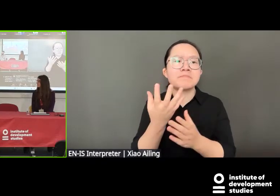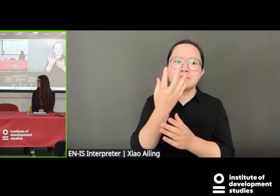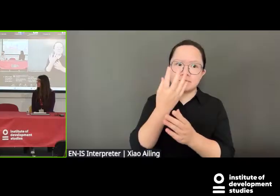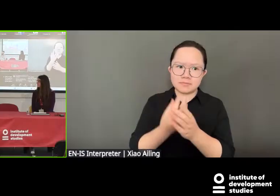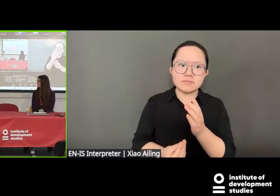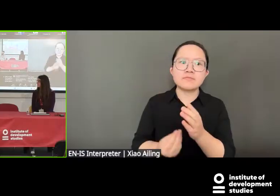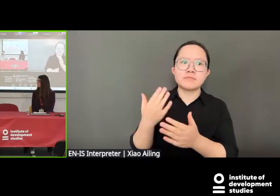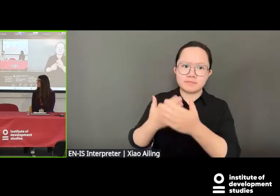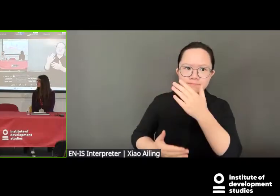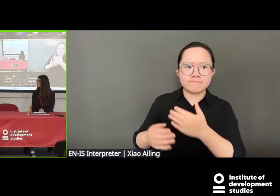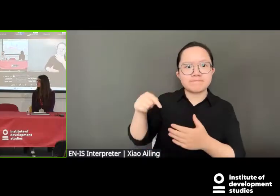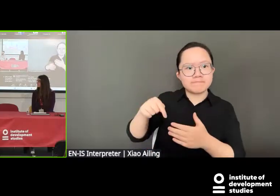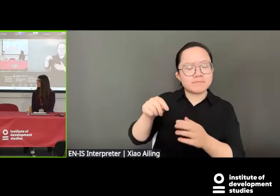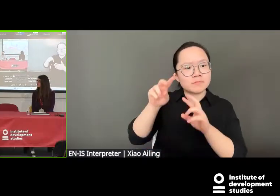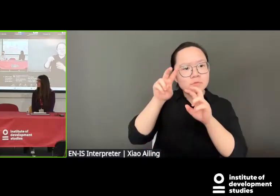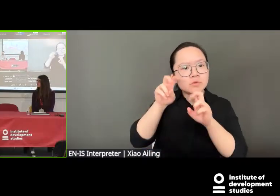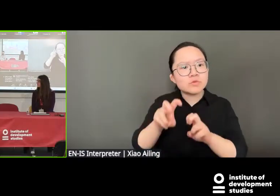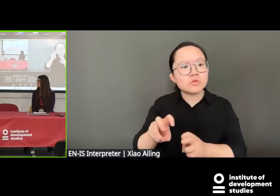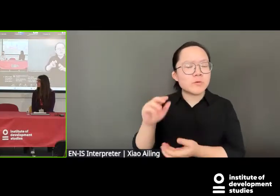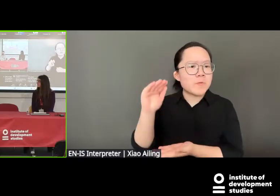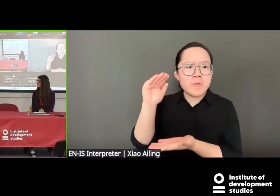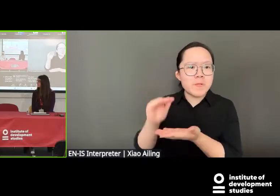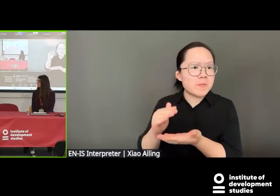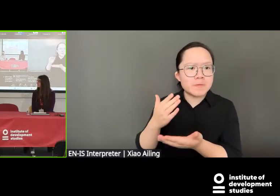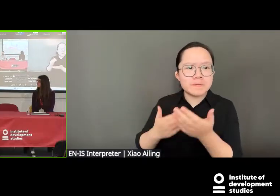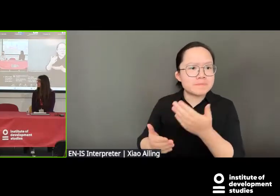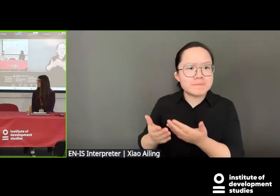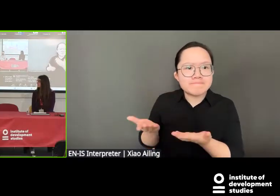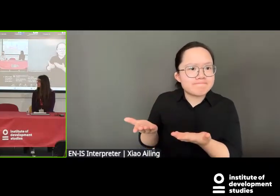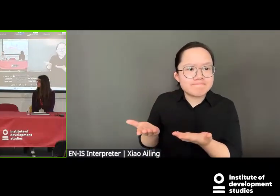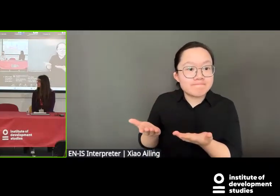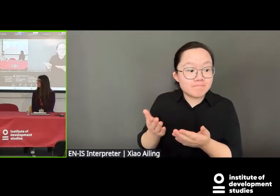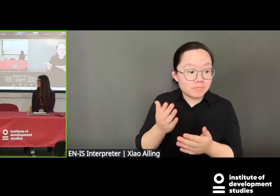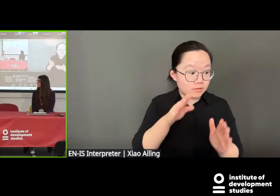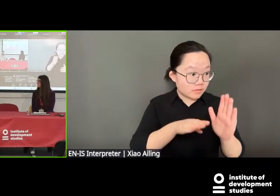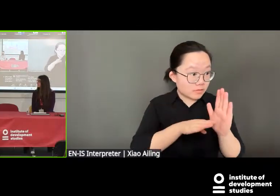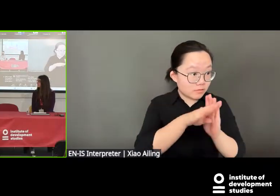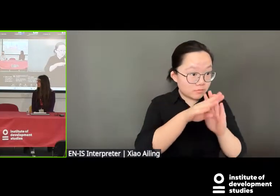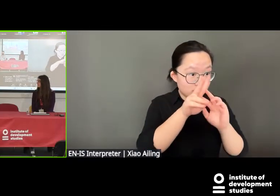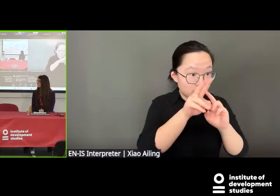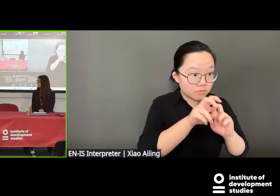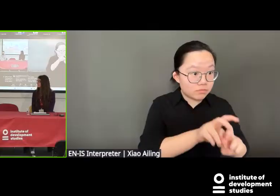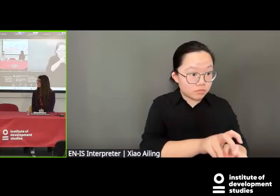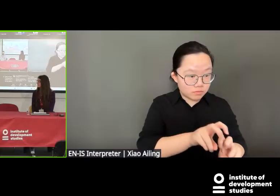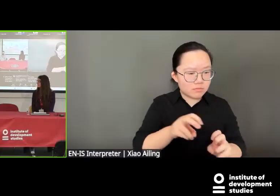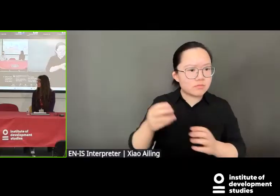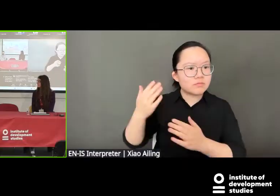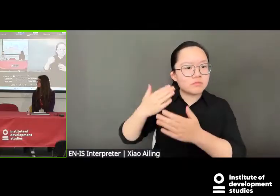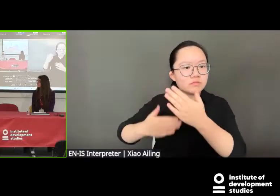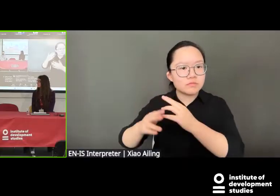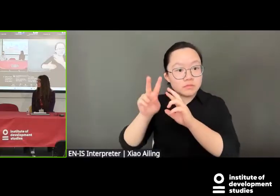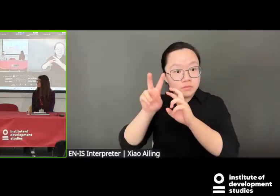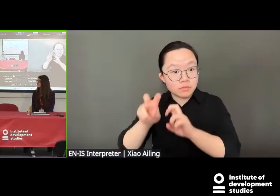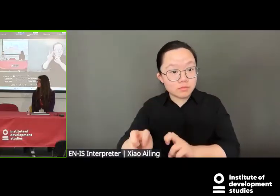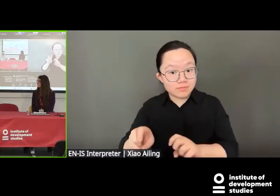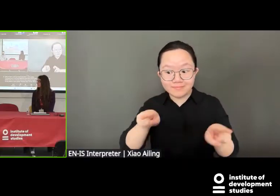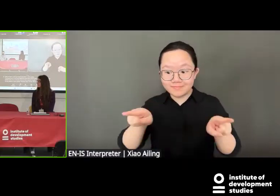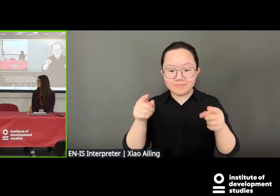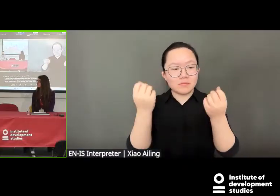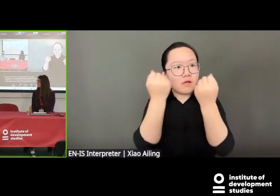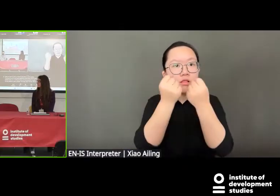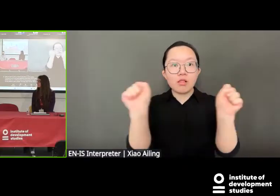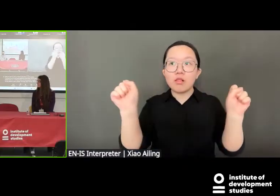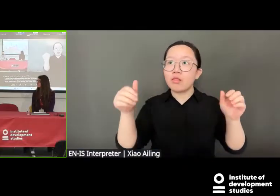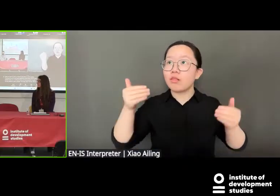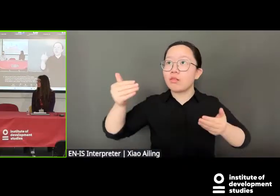research, historically, disability studies and development studies have paid little attention to each other, despite their relevance